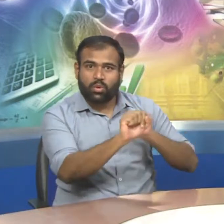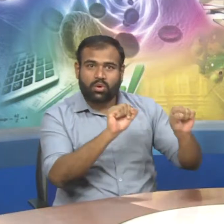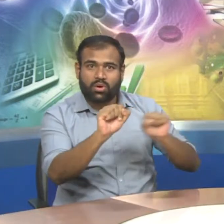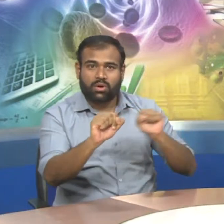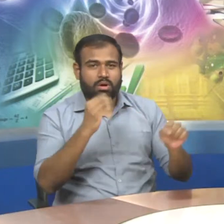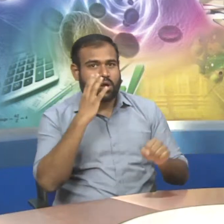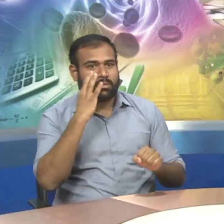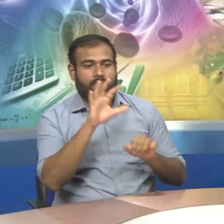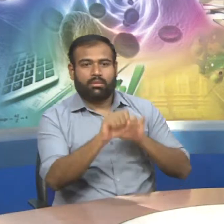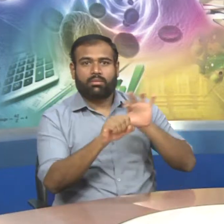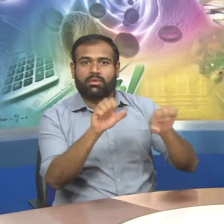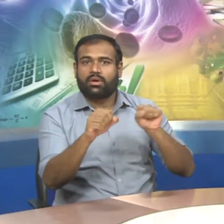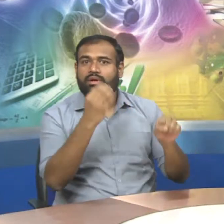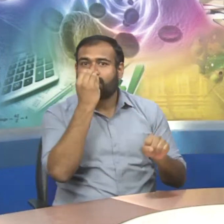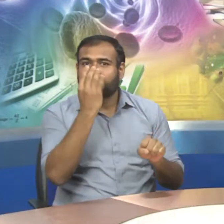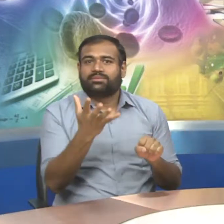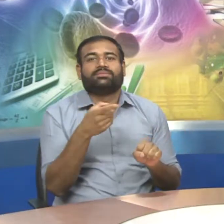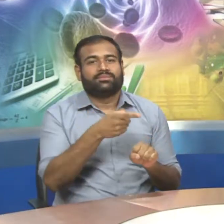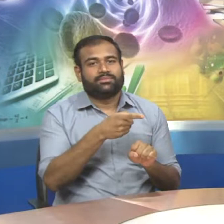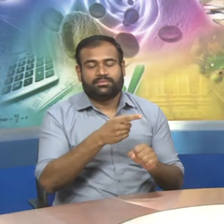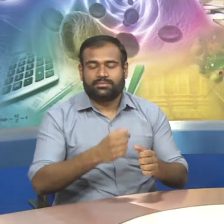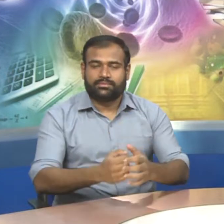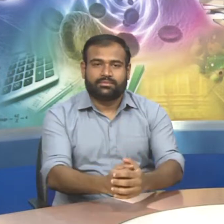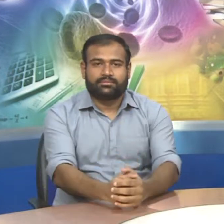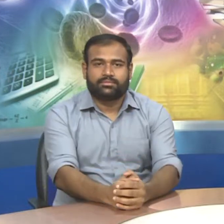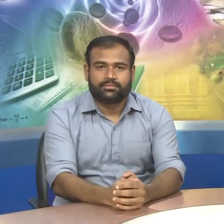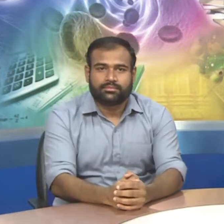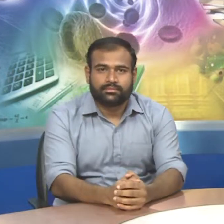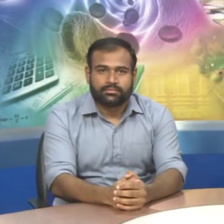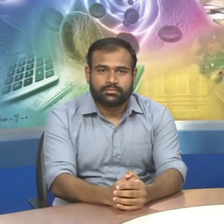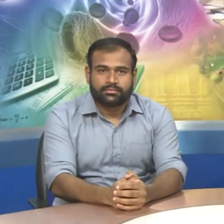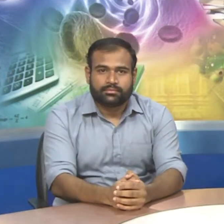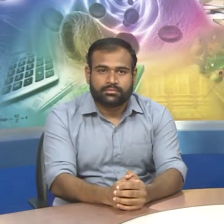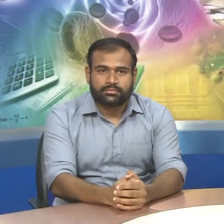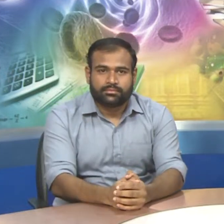So there are different methods of identifying.